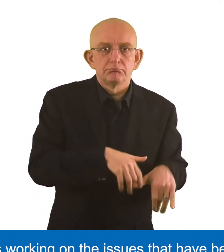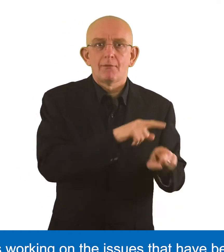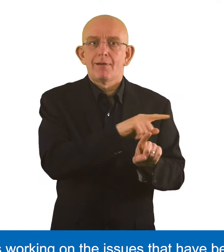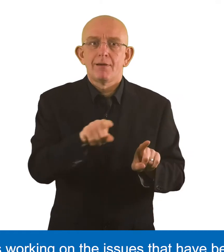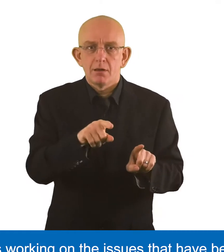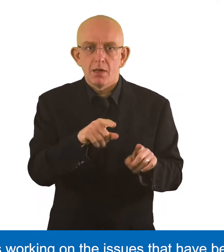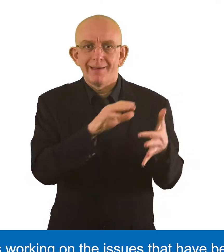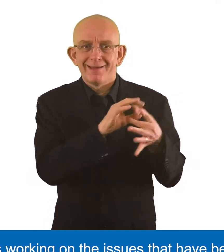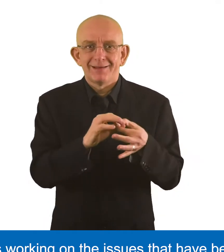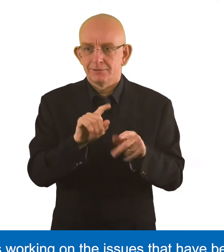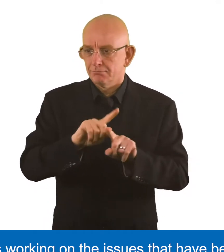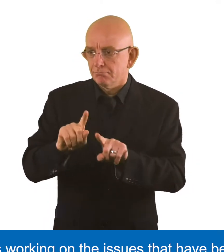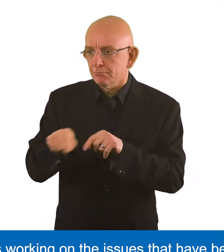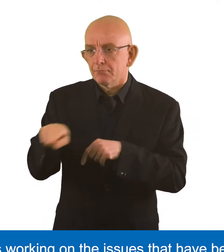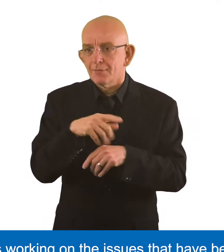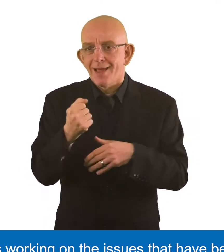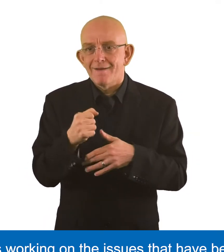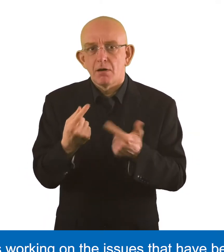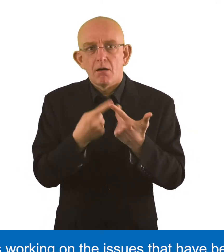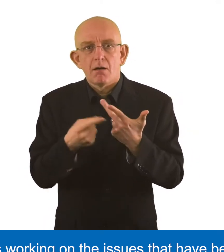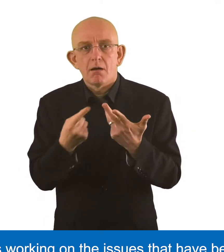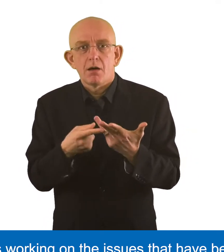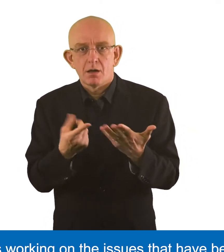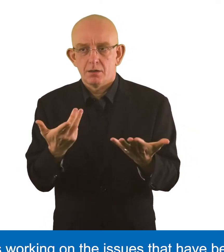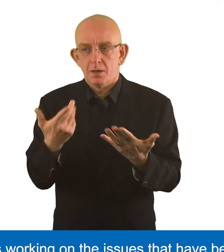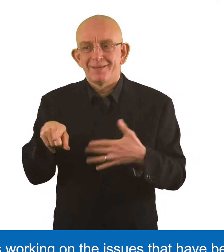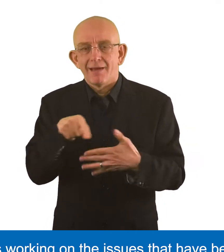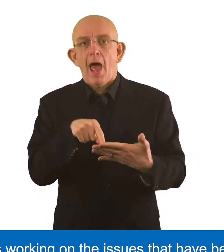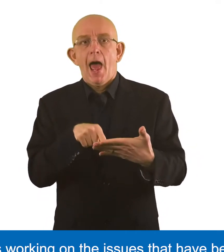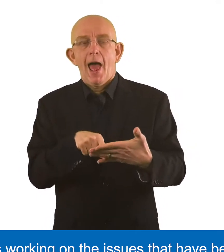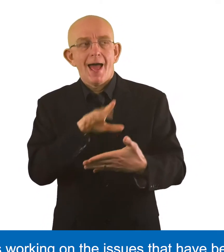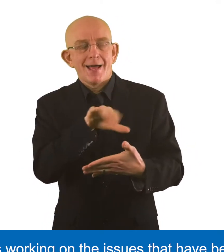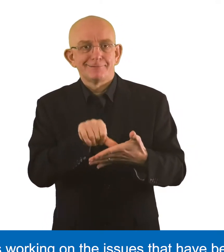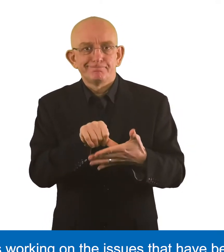been identified, and to the Minister for Disabled People.